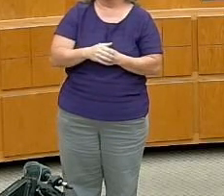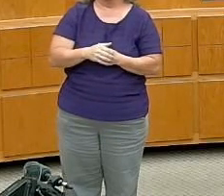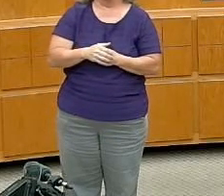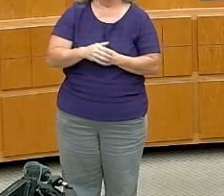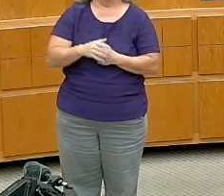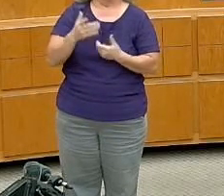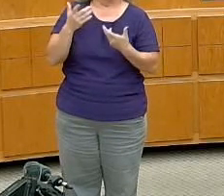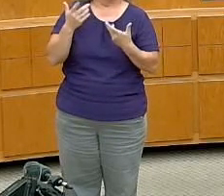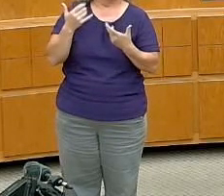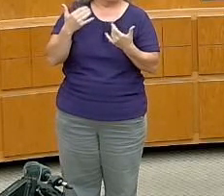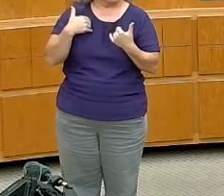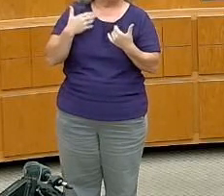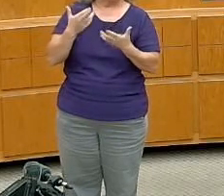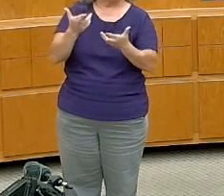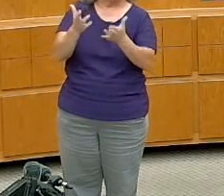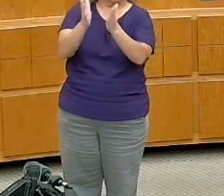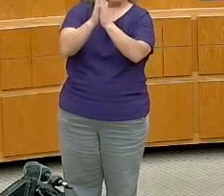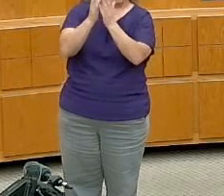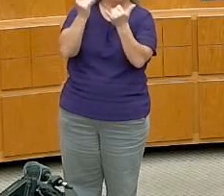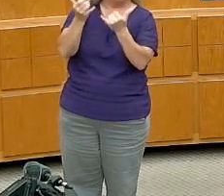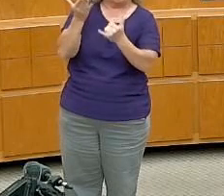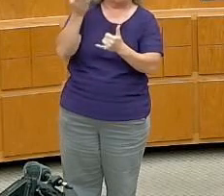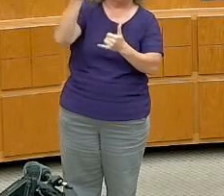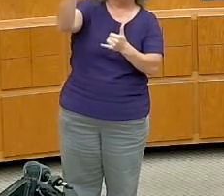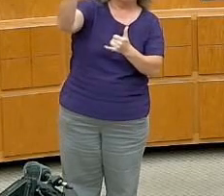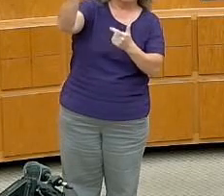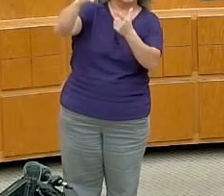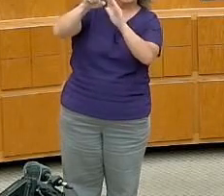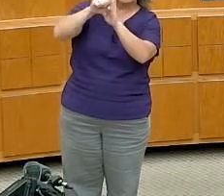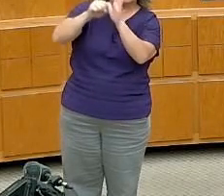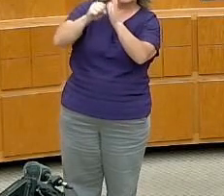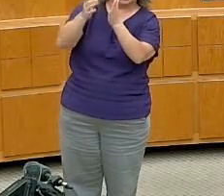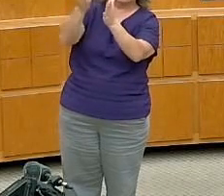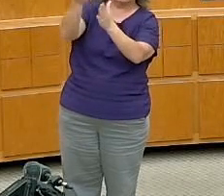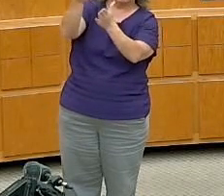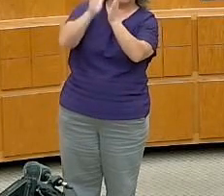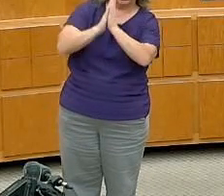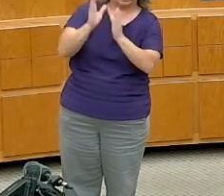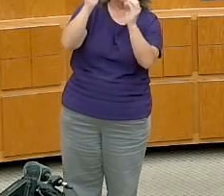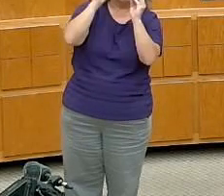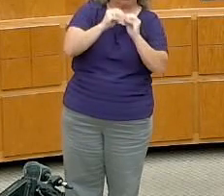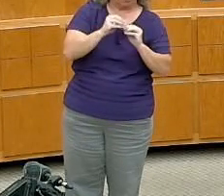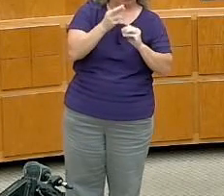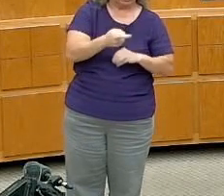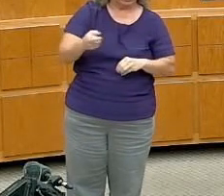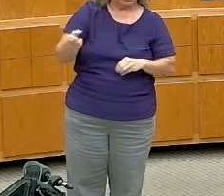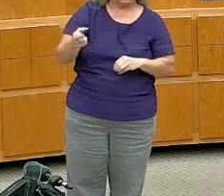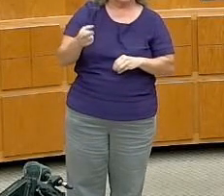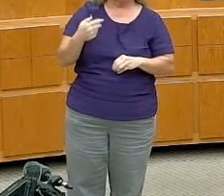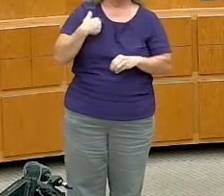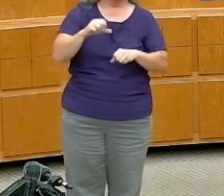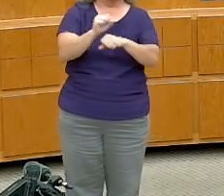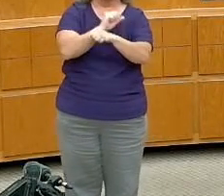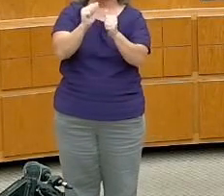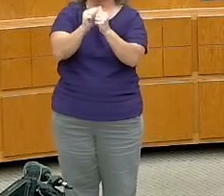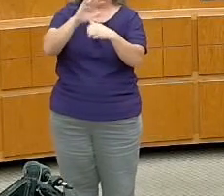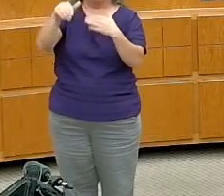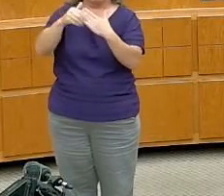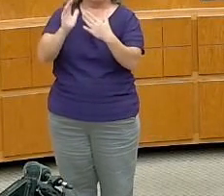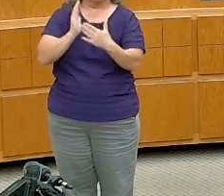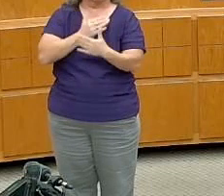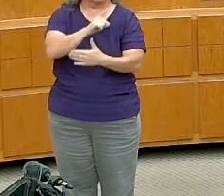the state to get more. We are currently working with all of our legislative delegation to make sure our